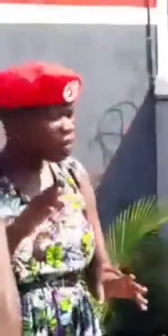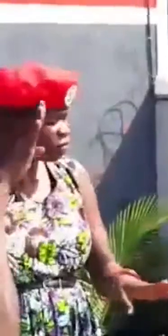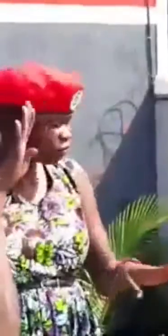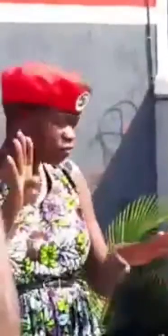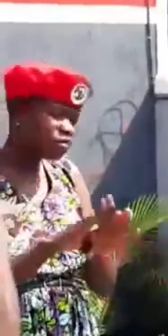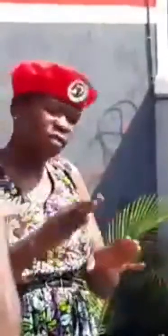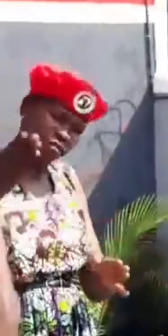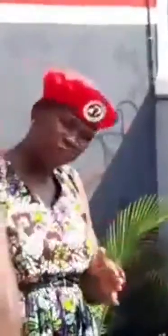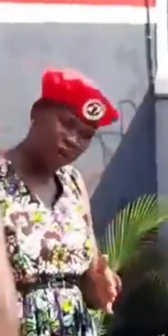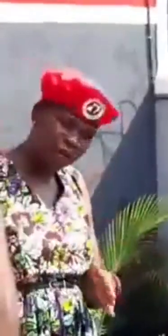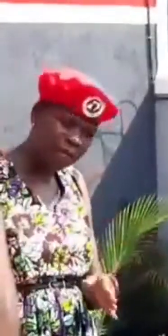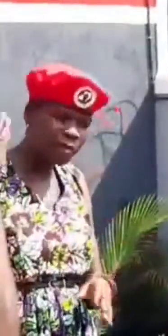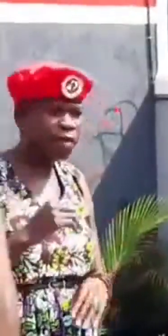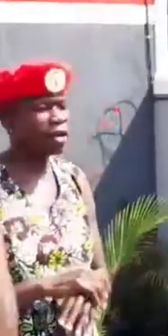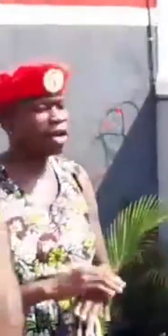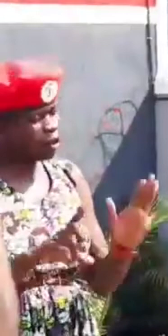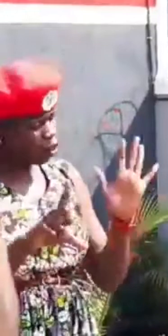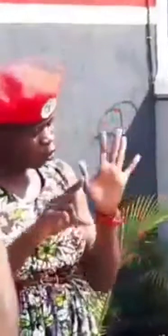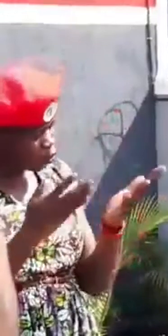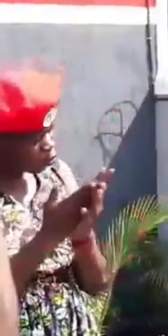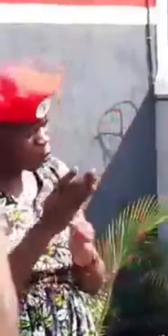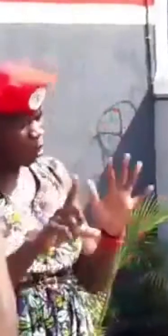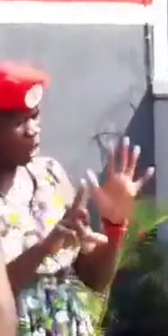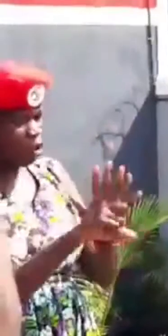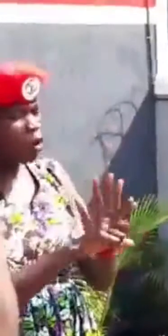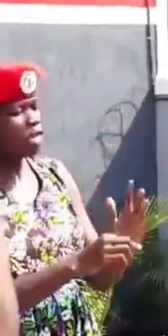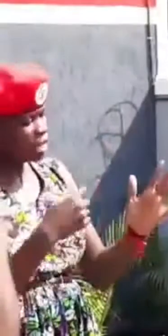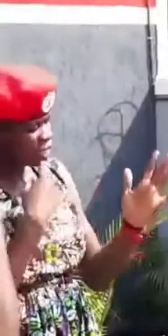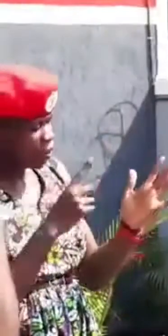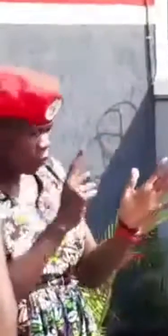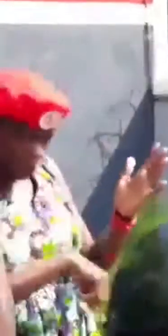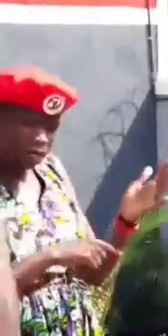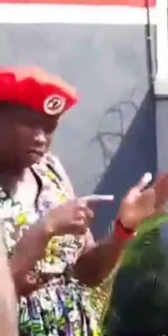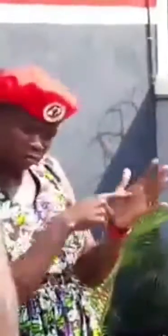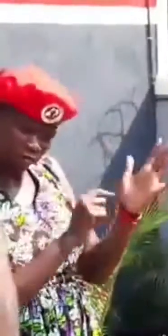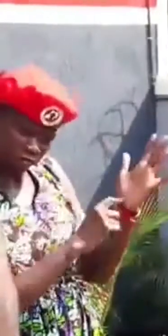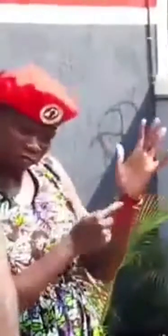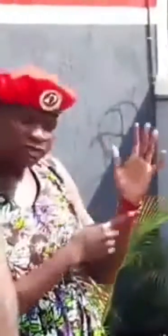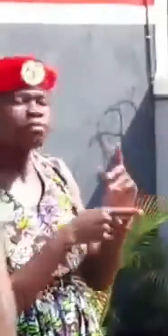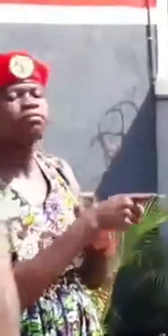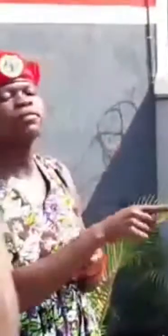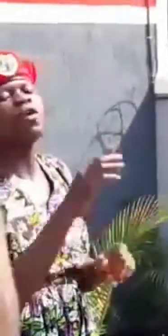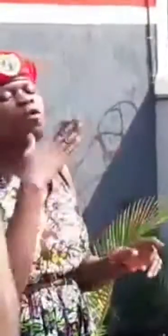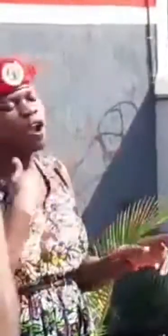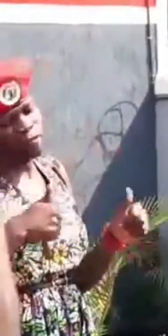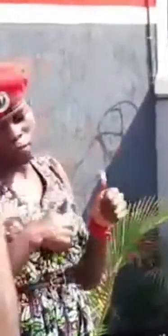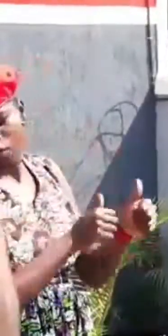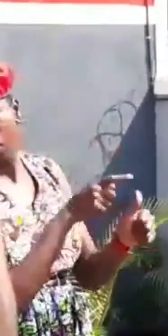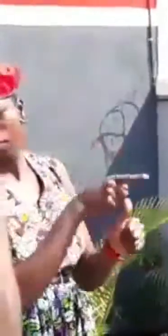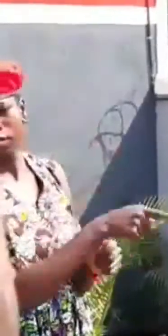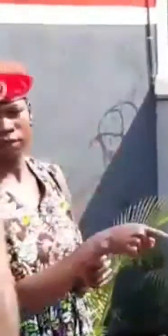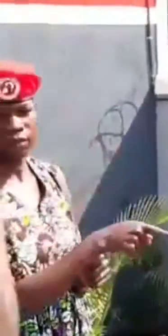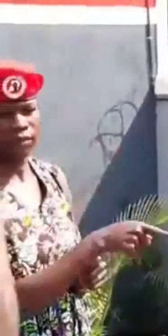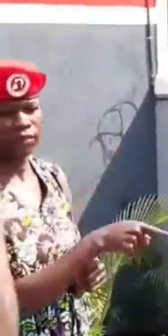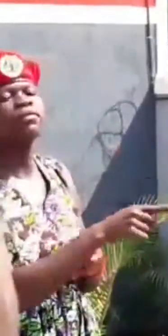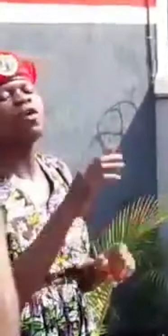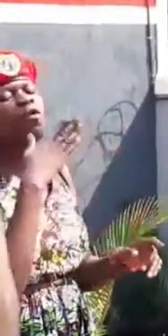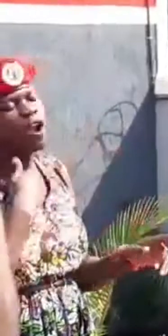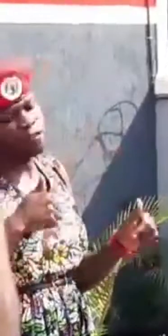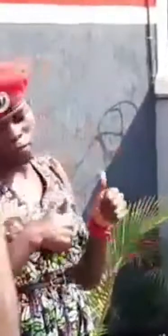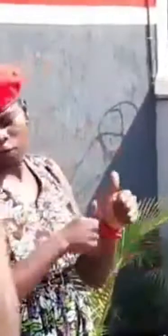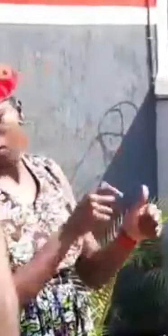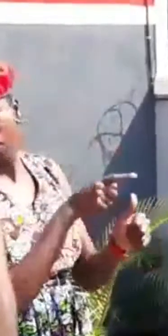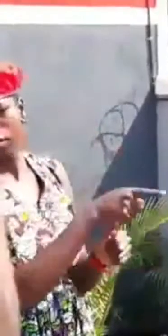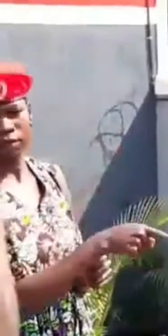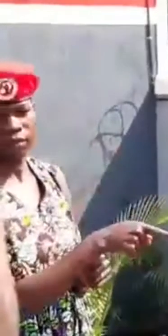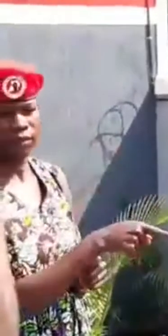as envisaged by the law of Uganda, a real election as prescribed by the Constitution of Uganda.